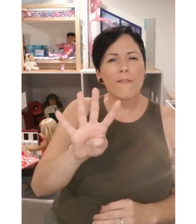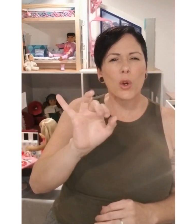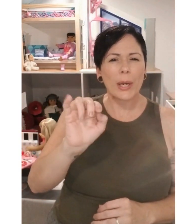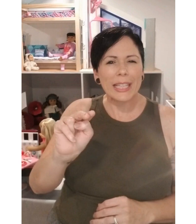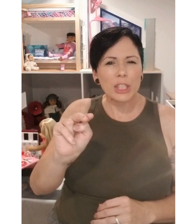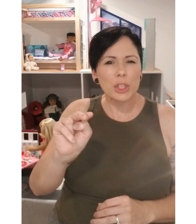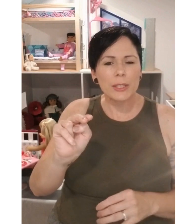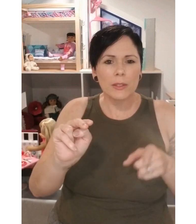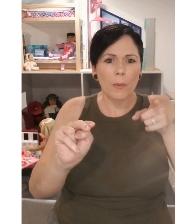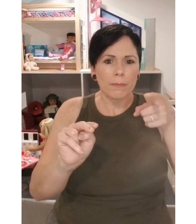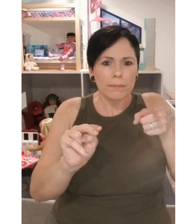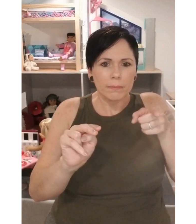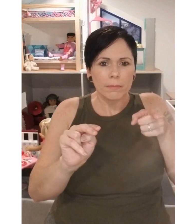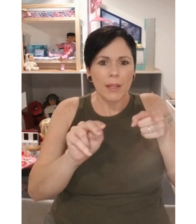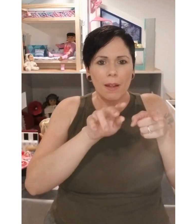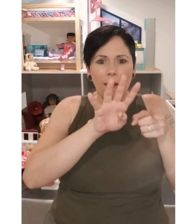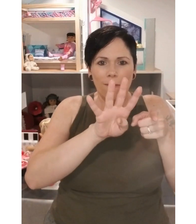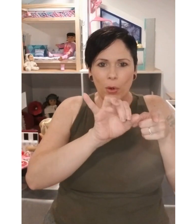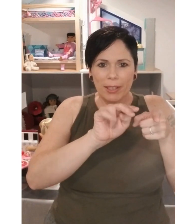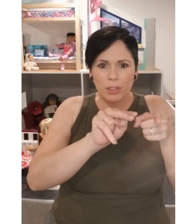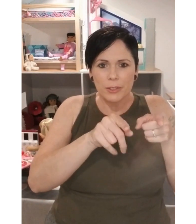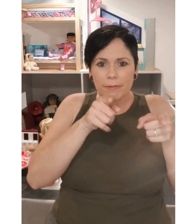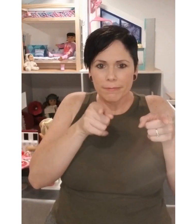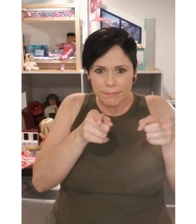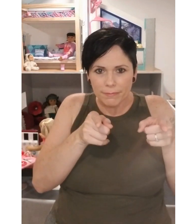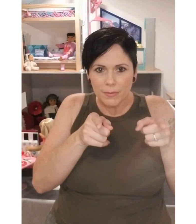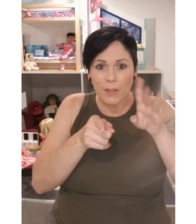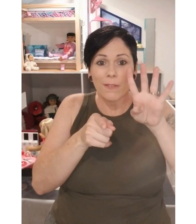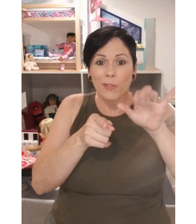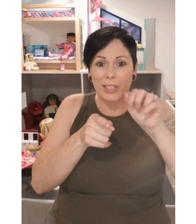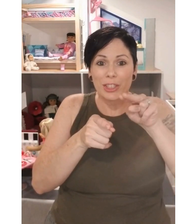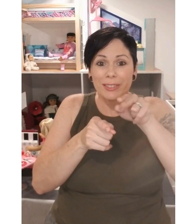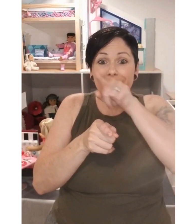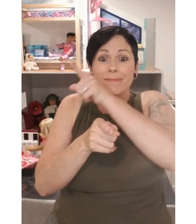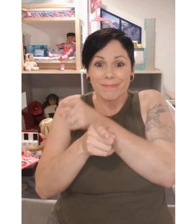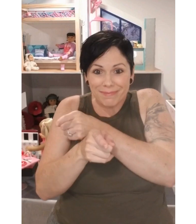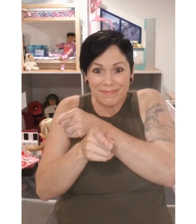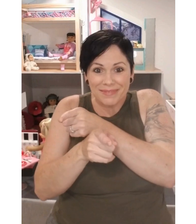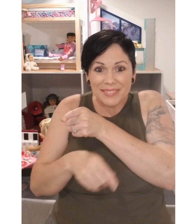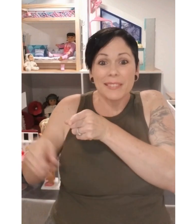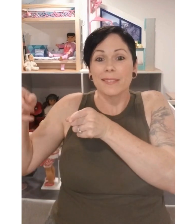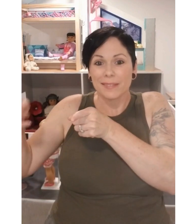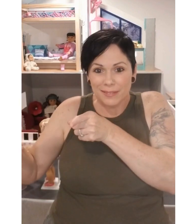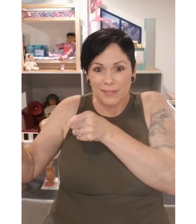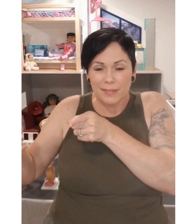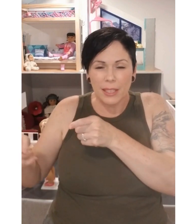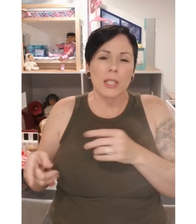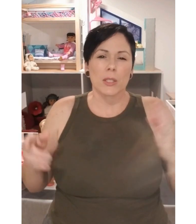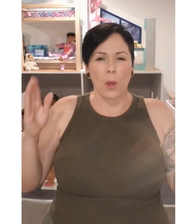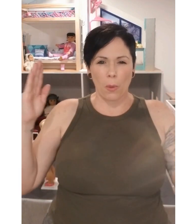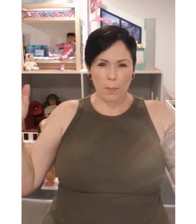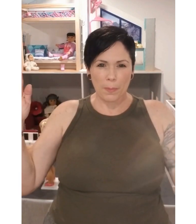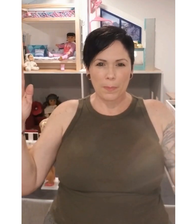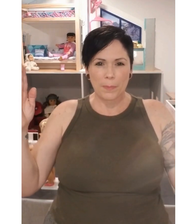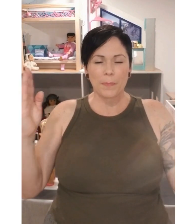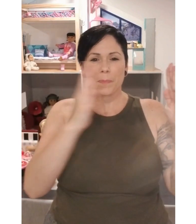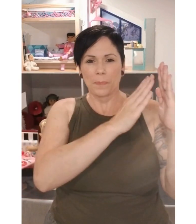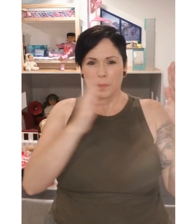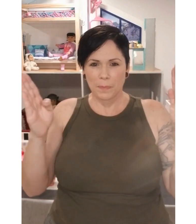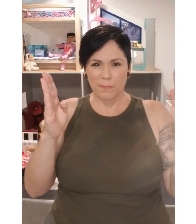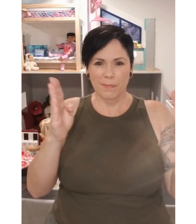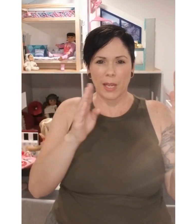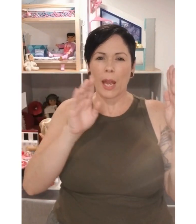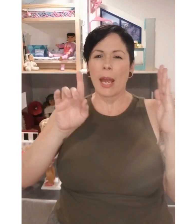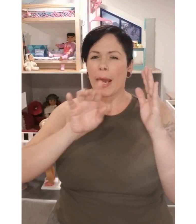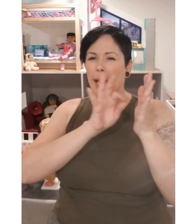full 4 inches on the sides. So I did, starting at the edge of the board, went in 2 inches. That's where I put the first peg. And